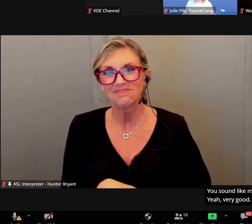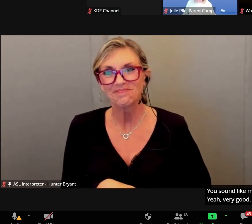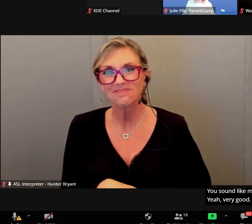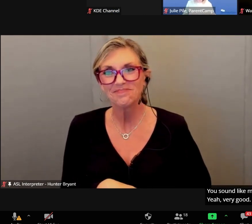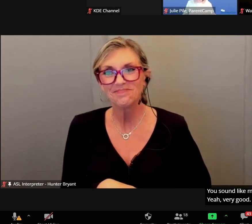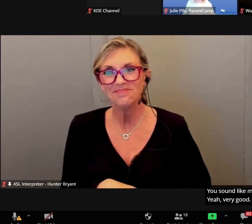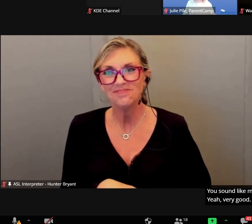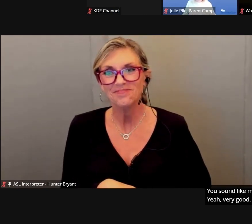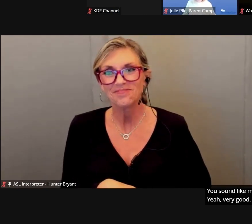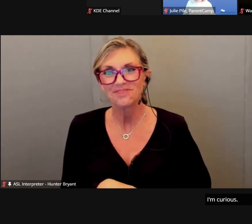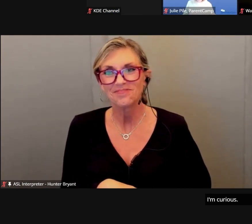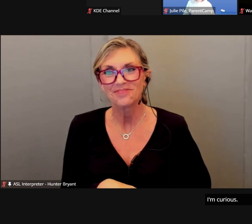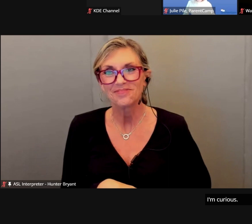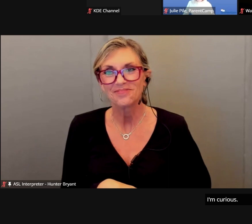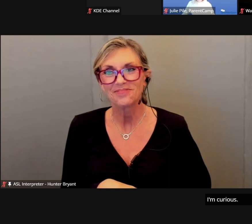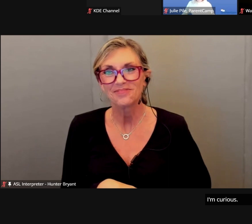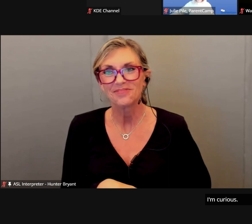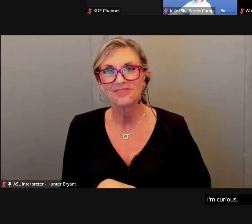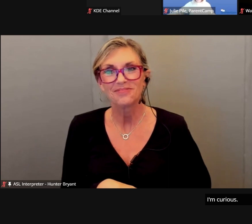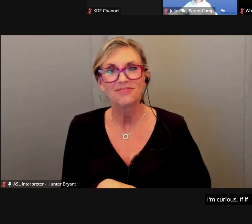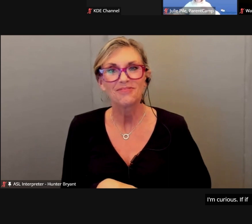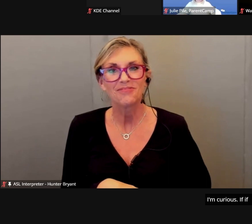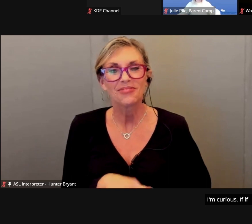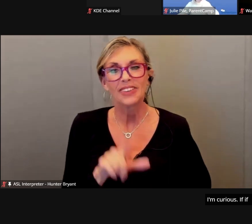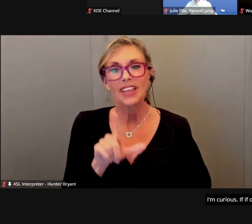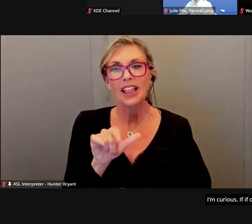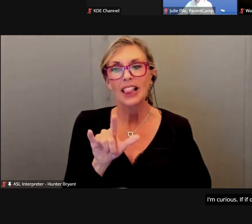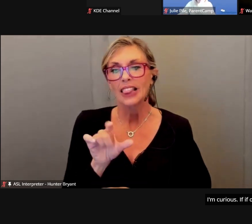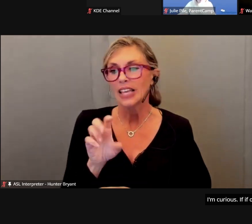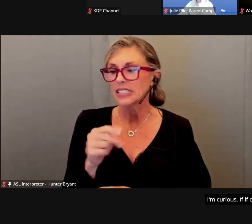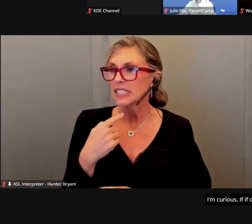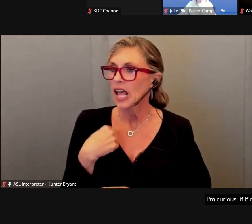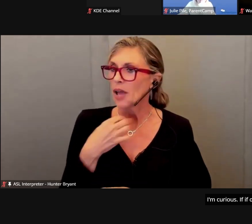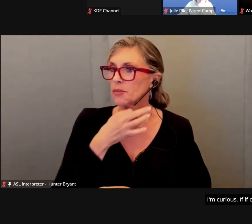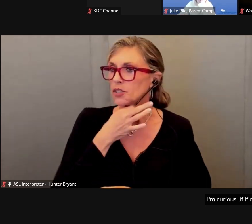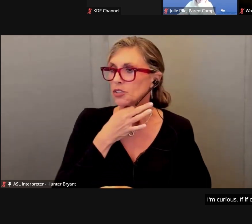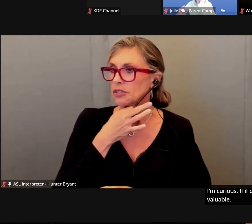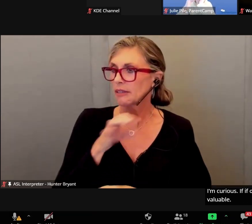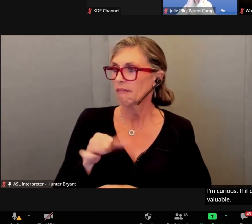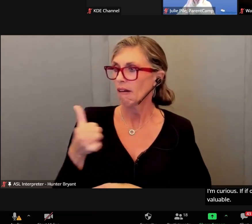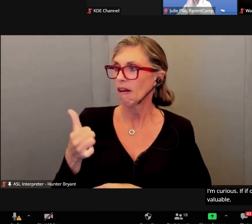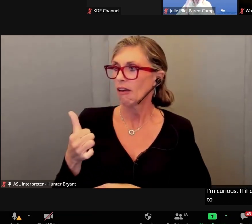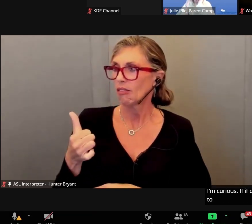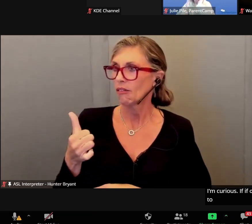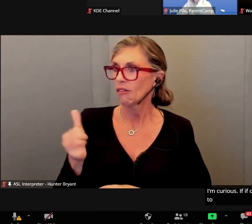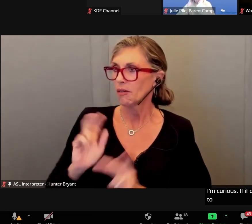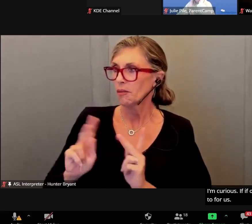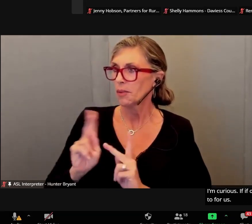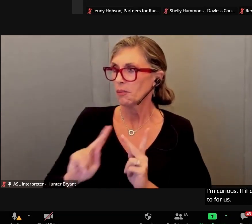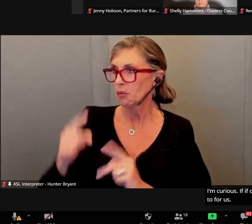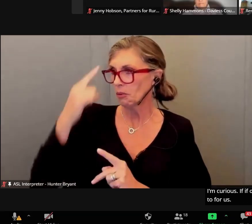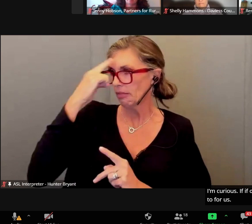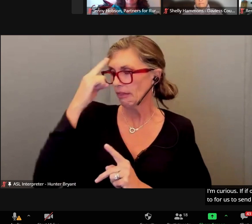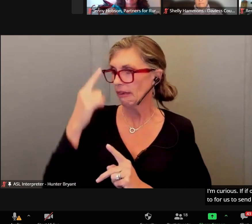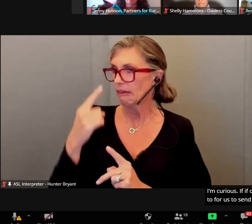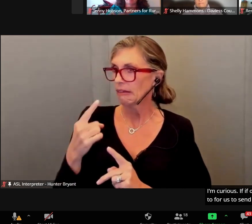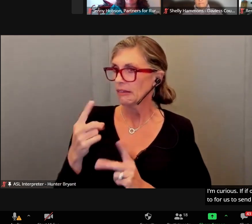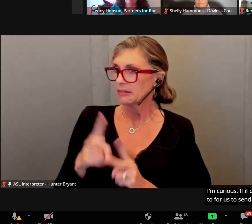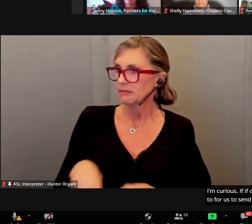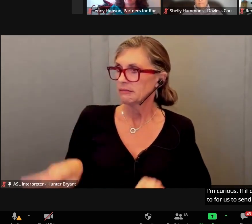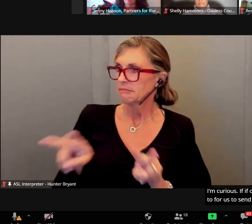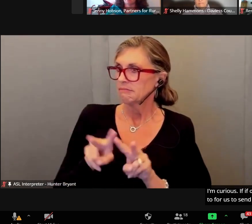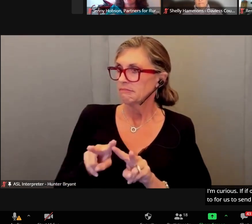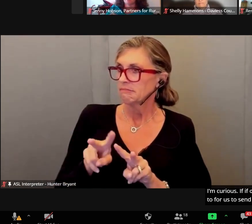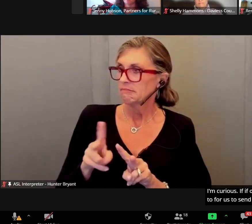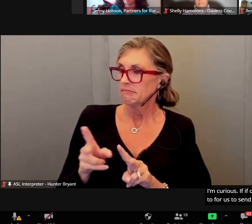I'm curious if others think that it would be valuable for us to send the link, you know, for folks to